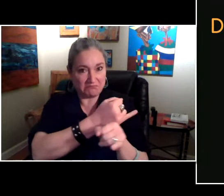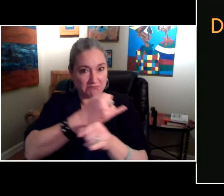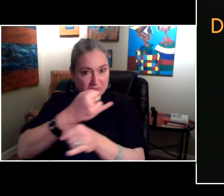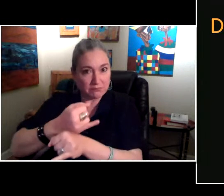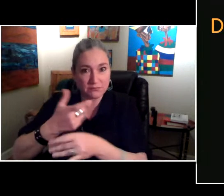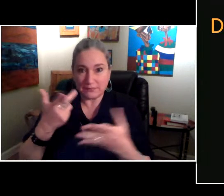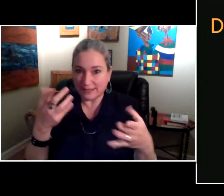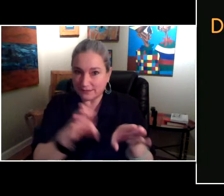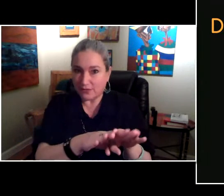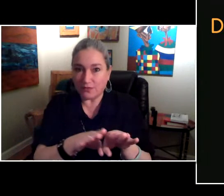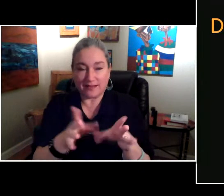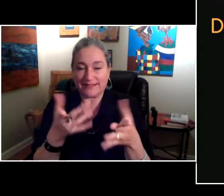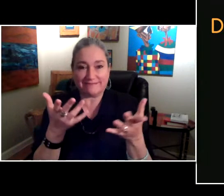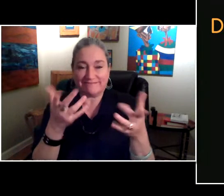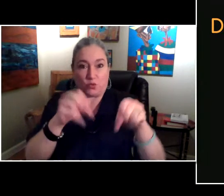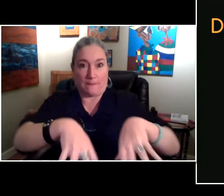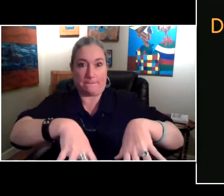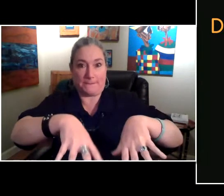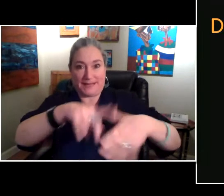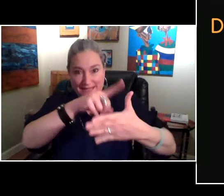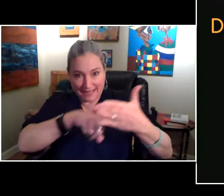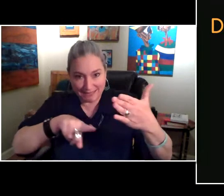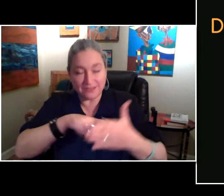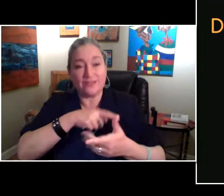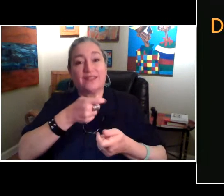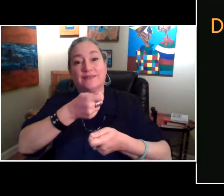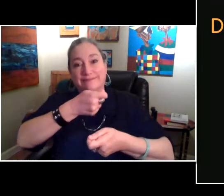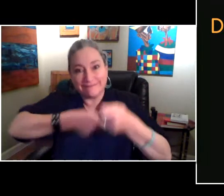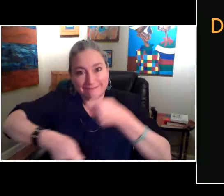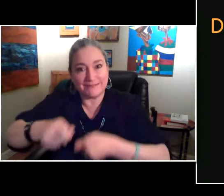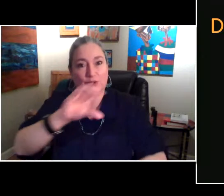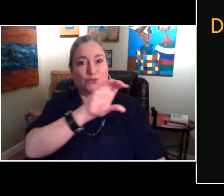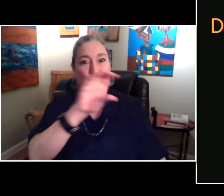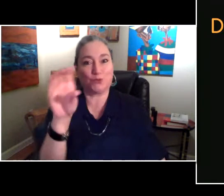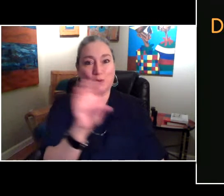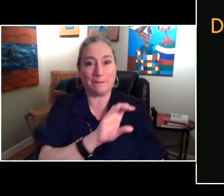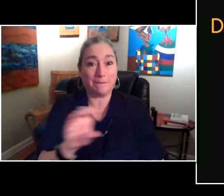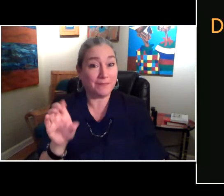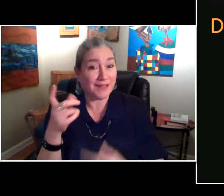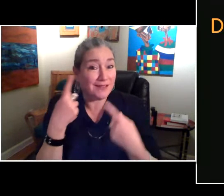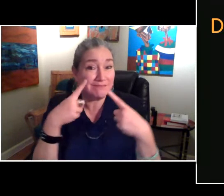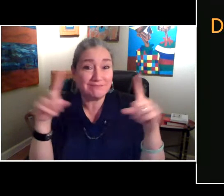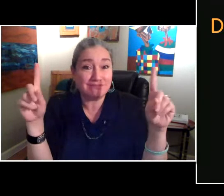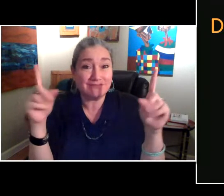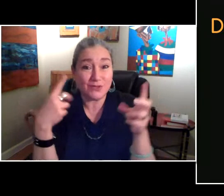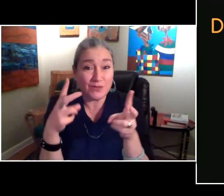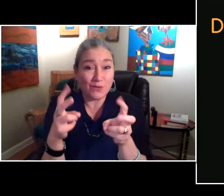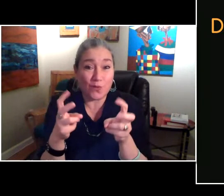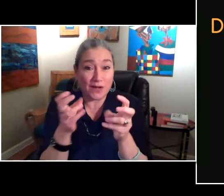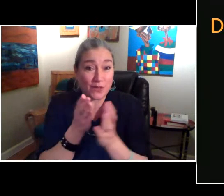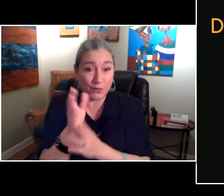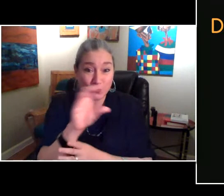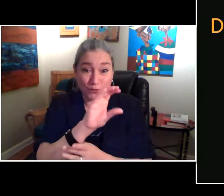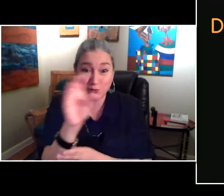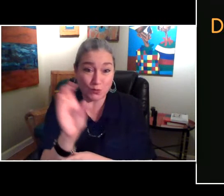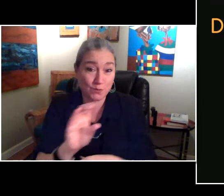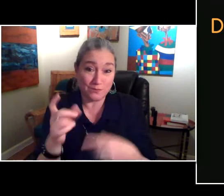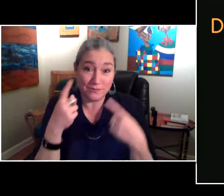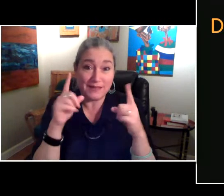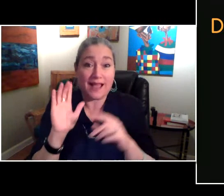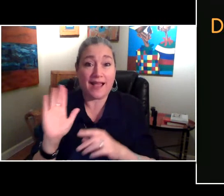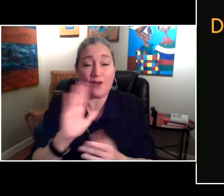rooms together, we canceled those events at both schools for the deaf, had to cancel those